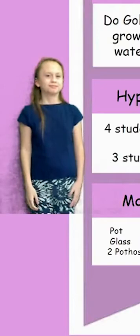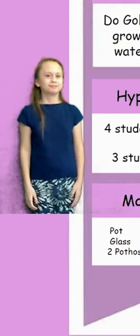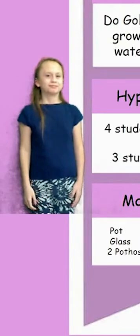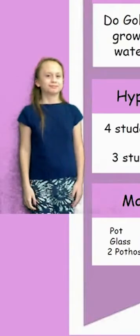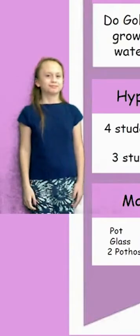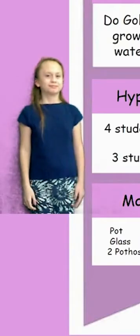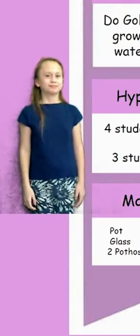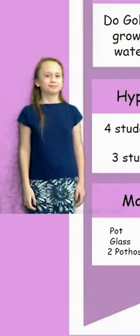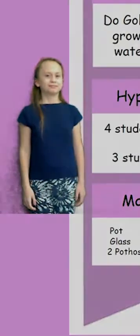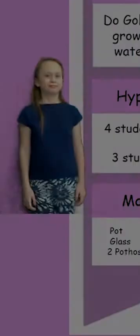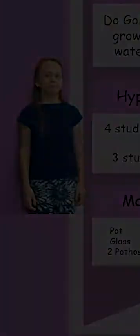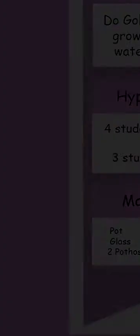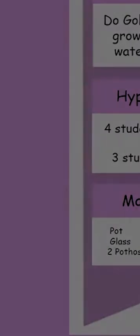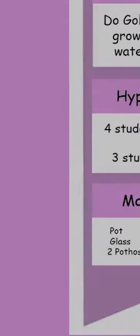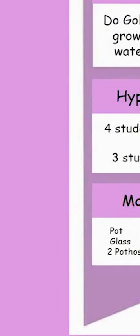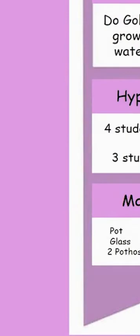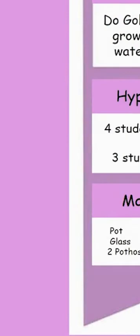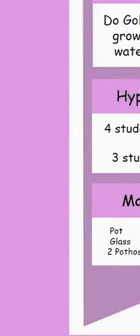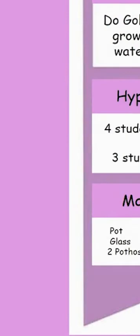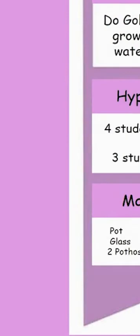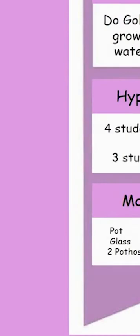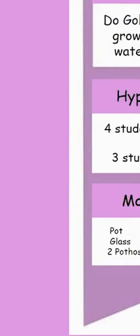will grow the fastest.